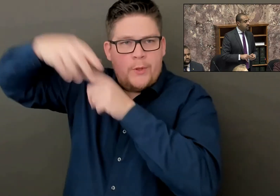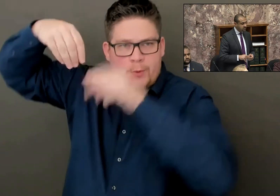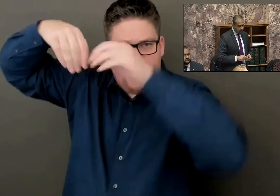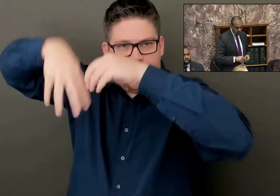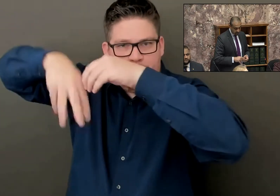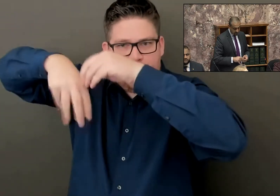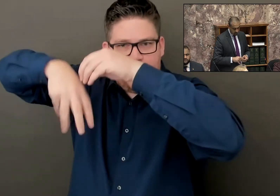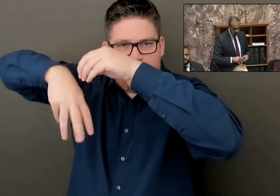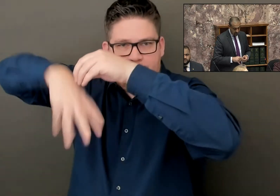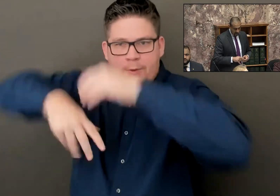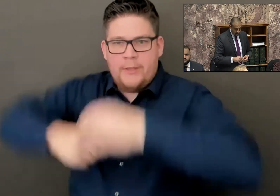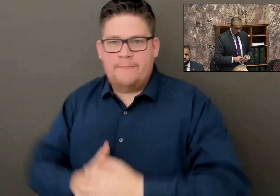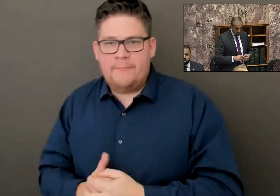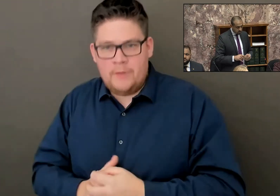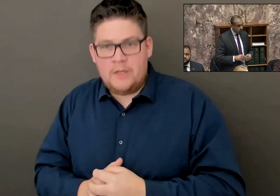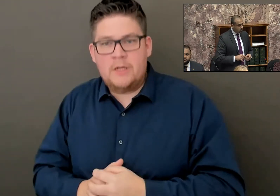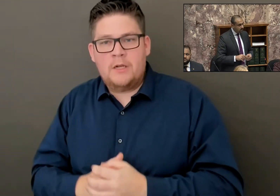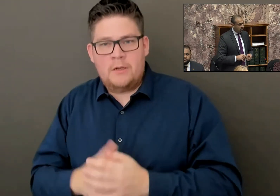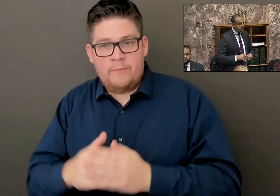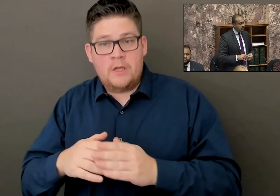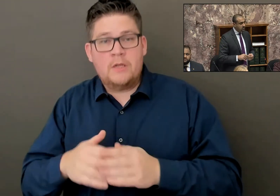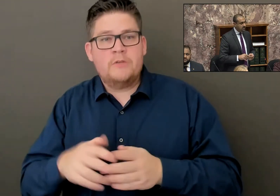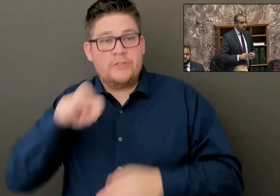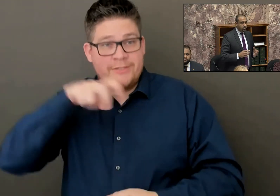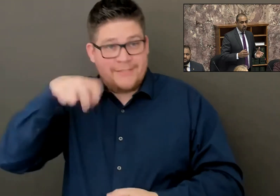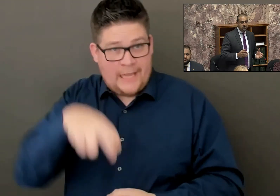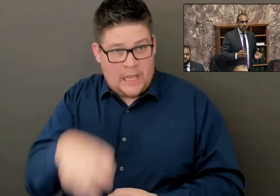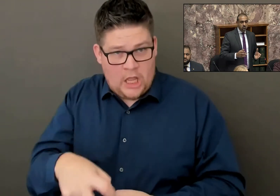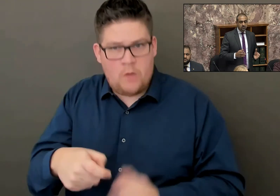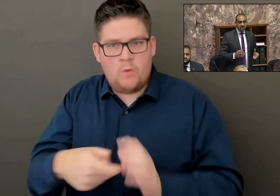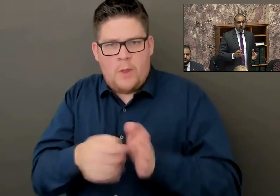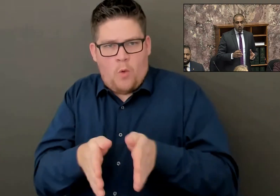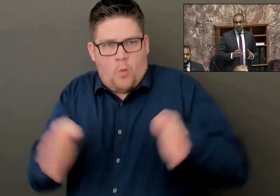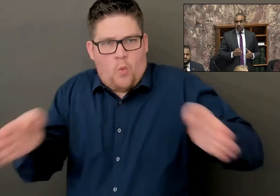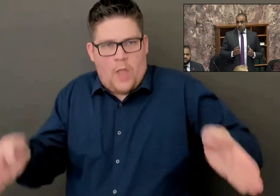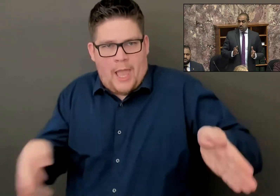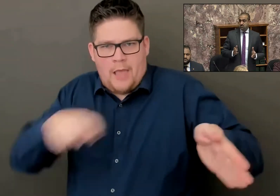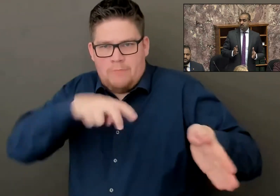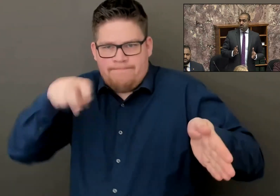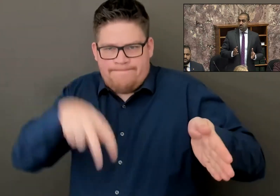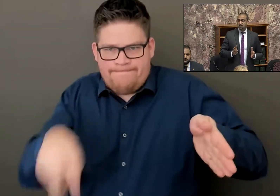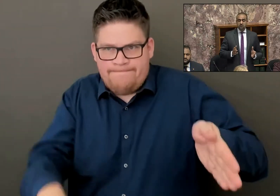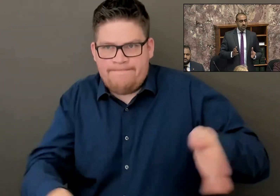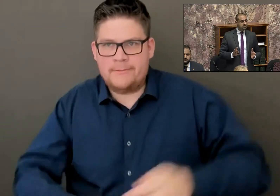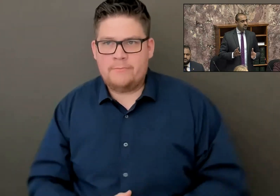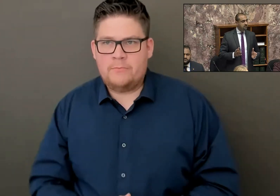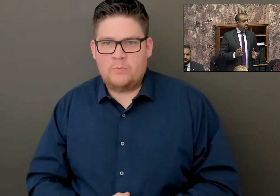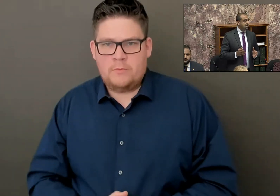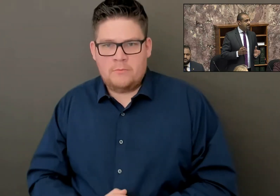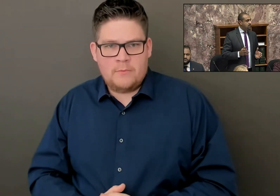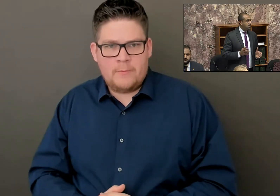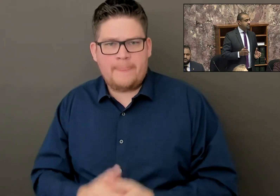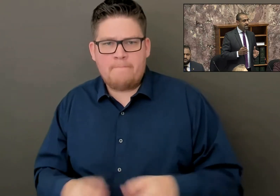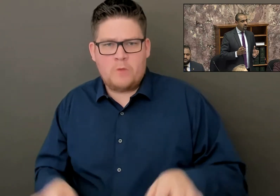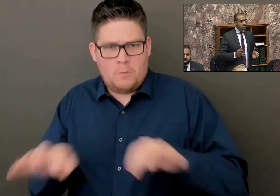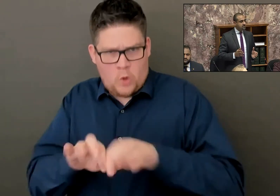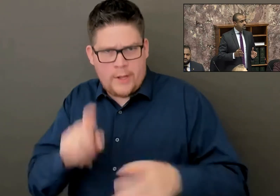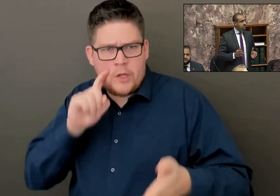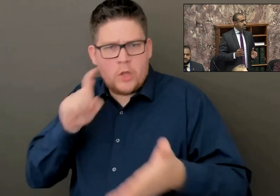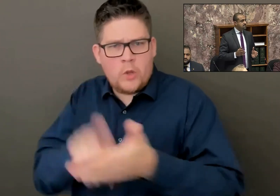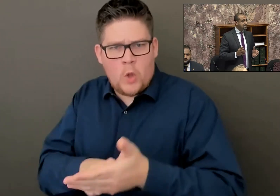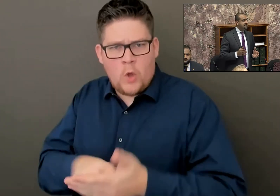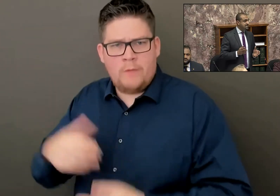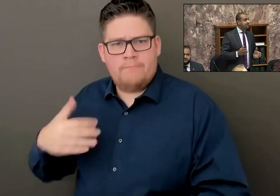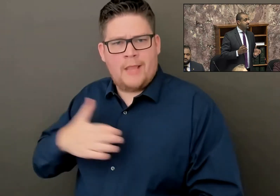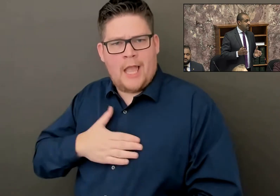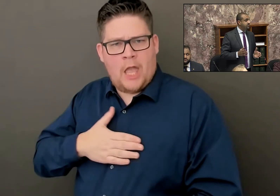management system, Honourable Speaker. And also, Honourable Speaker, it's important to note that we're not the only jurisdiction to do this. Seattle has allowed this